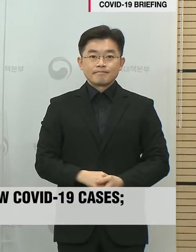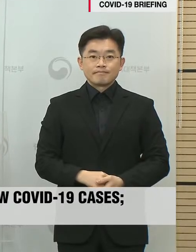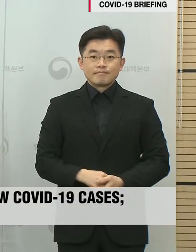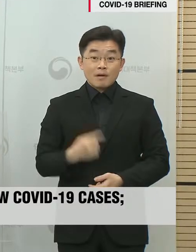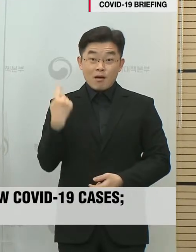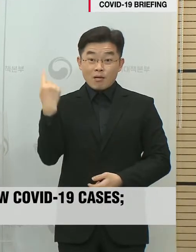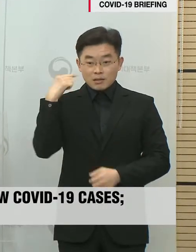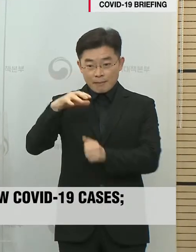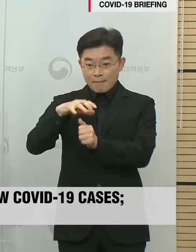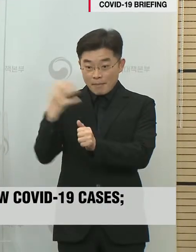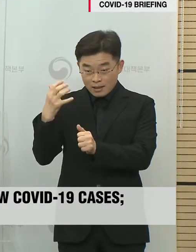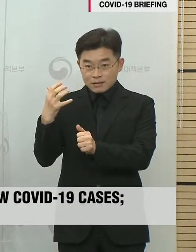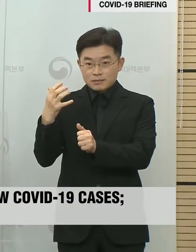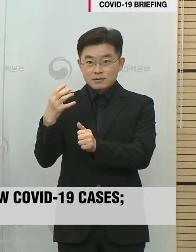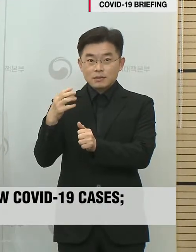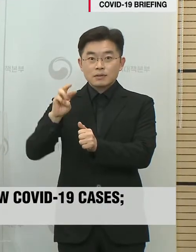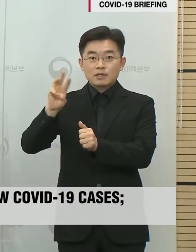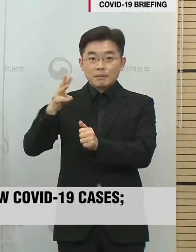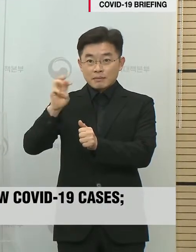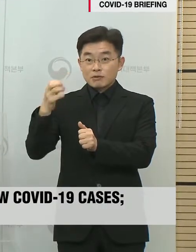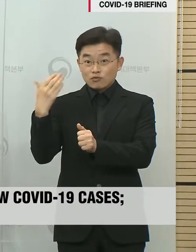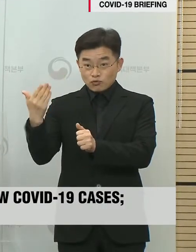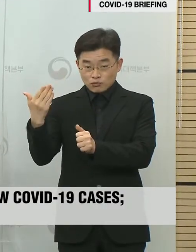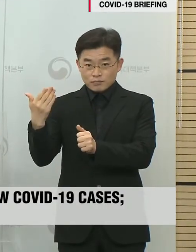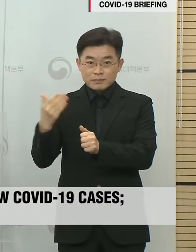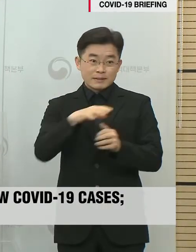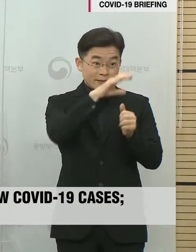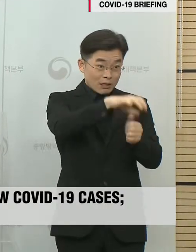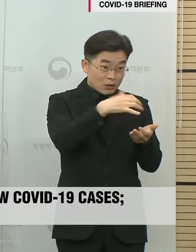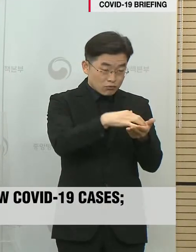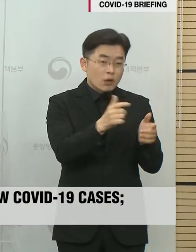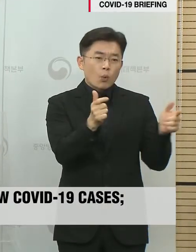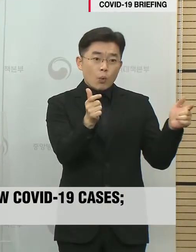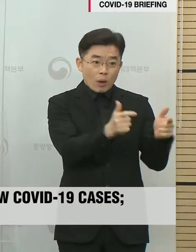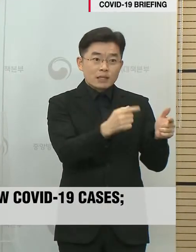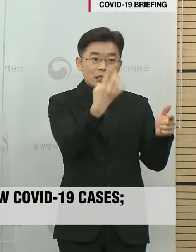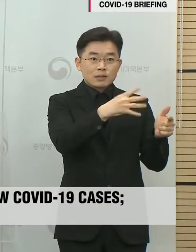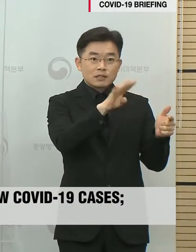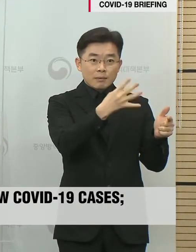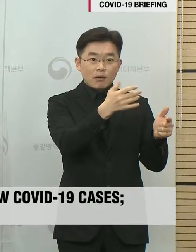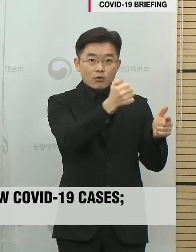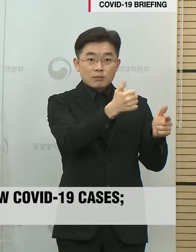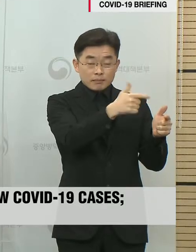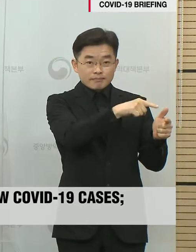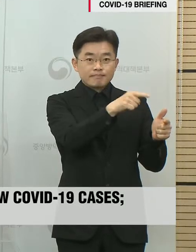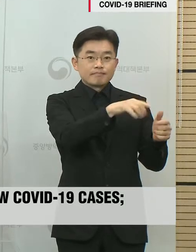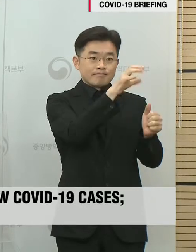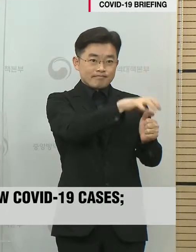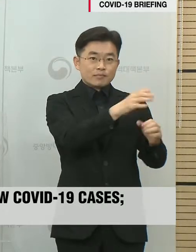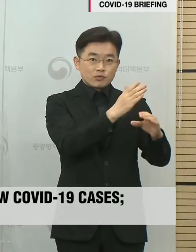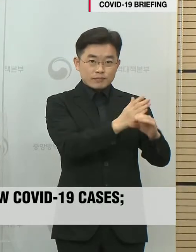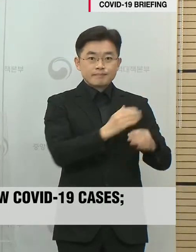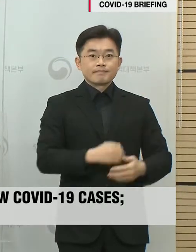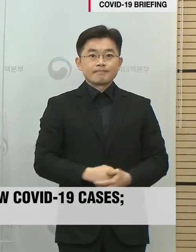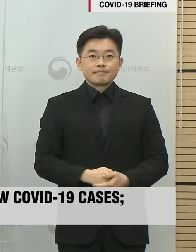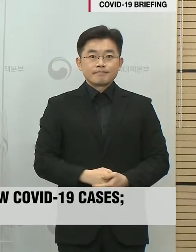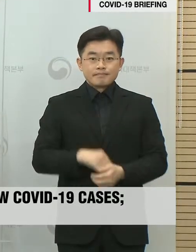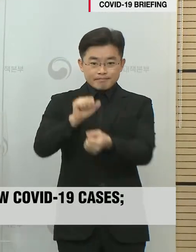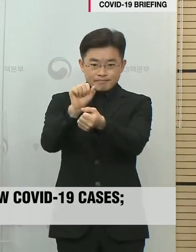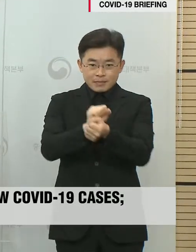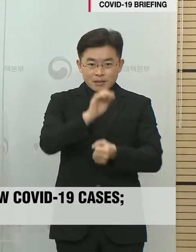21,432. Among them, 339 have been fully recovered during the past 24 hours,